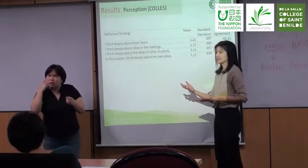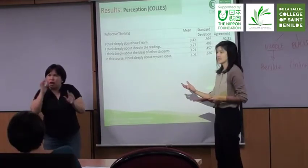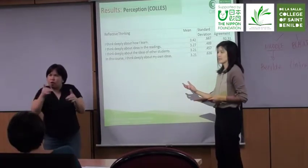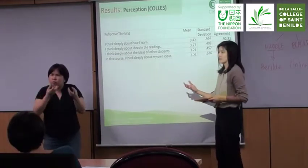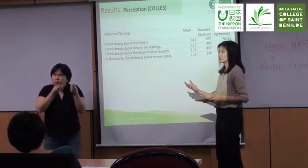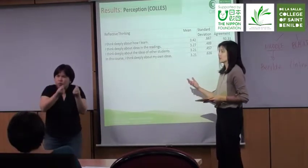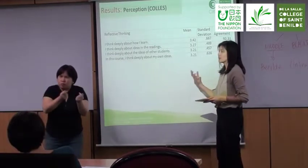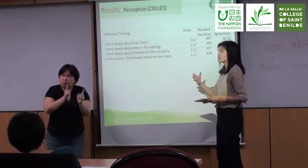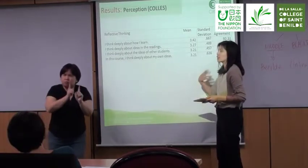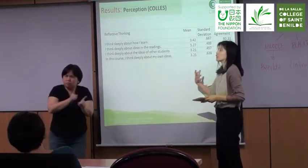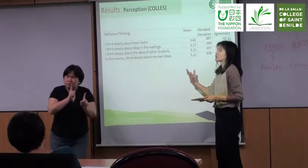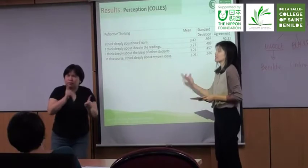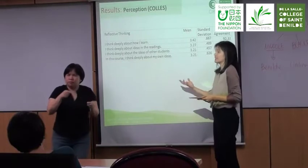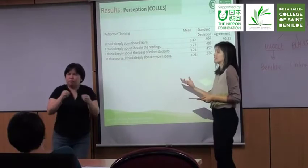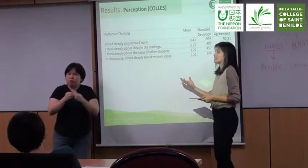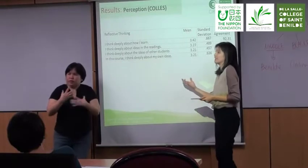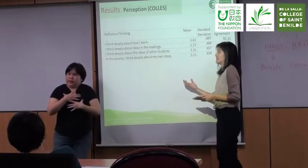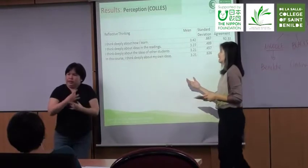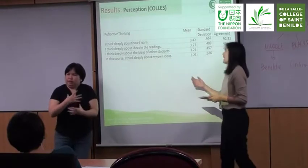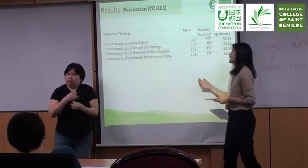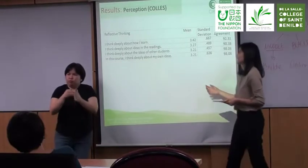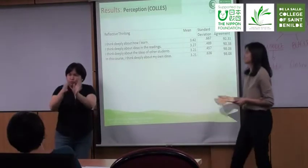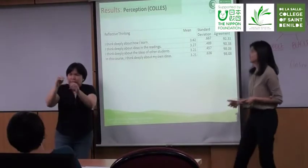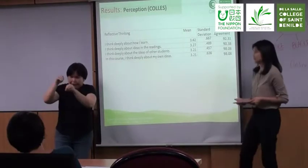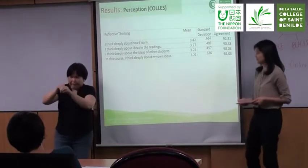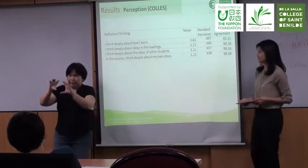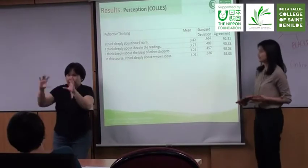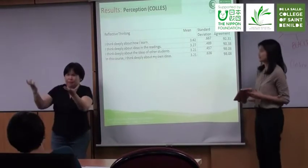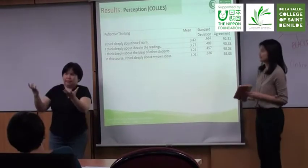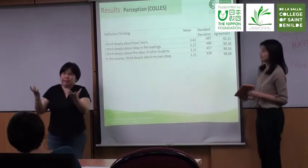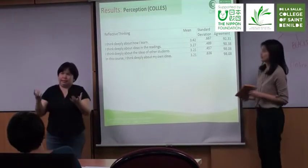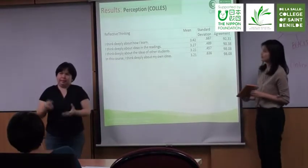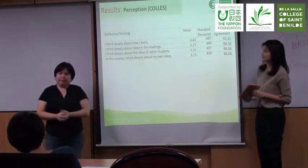ideas. So that means they're interested in the class.